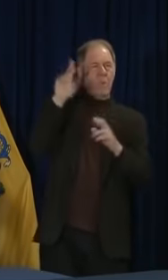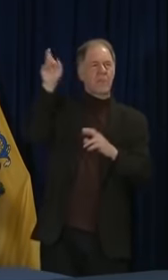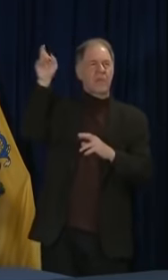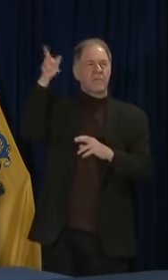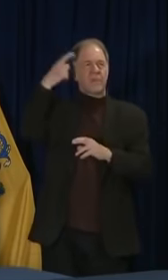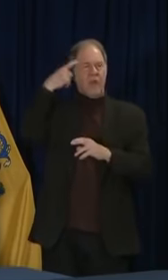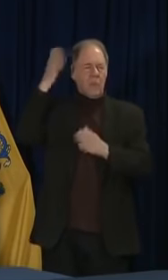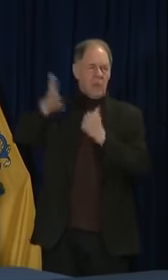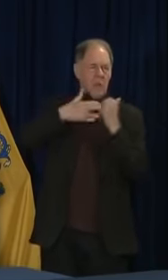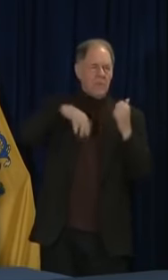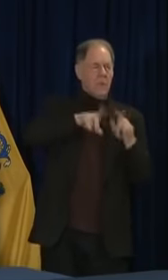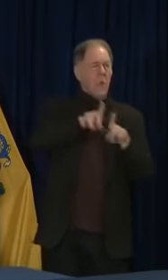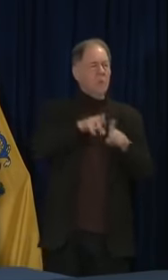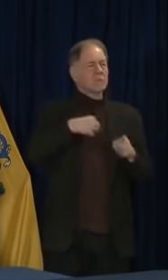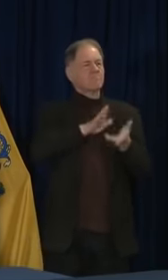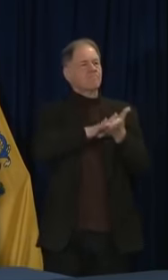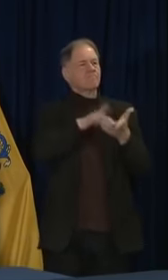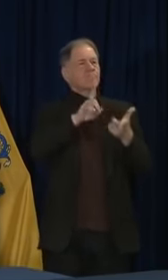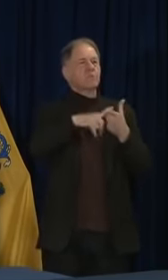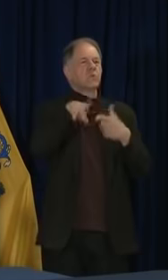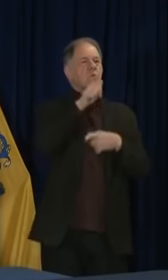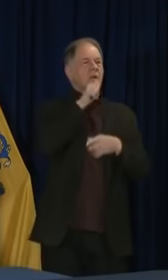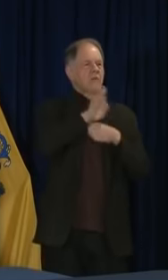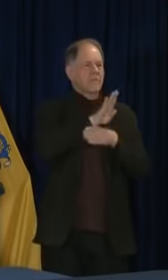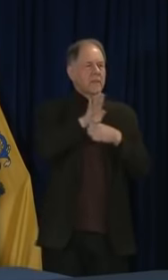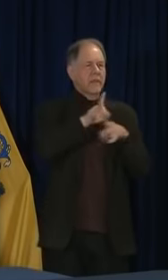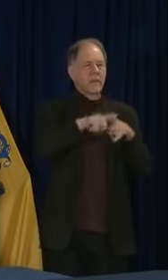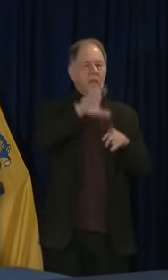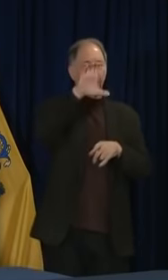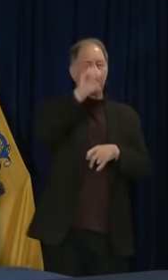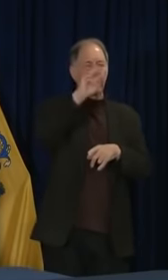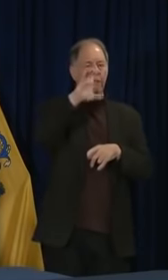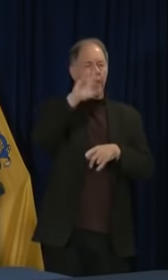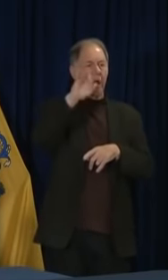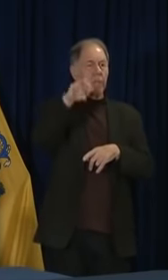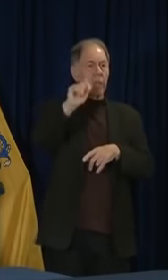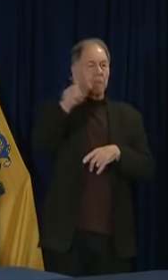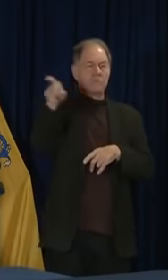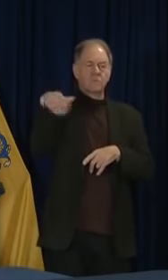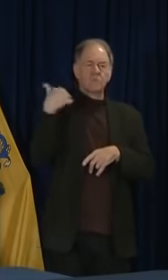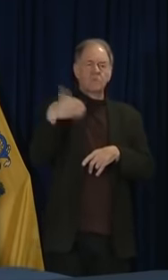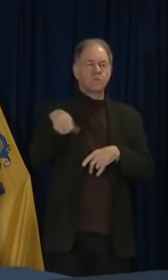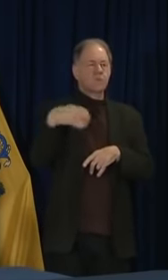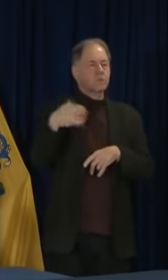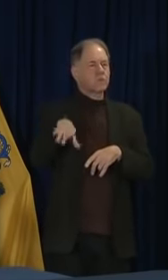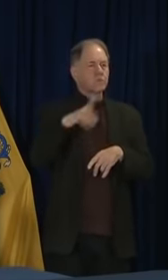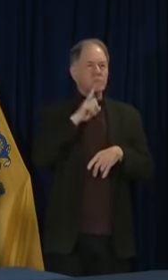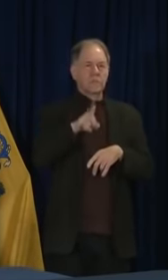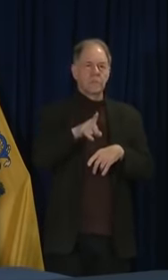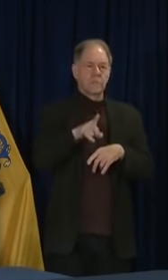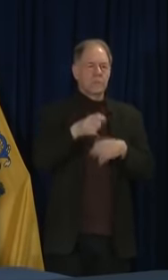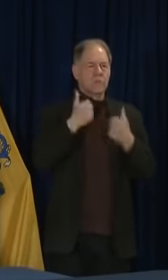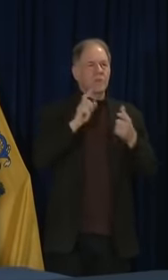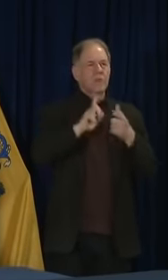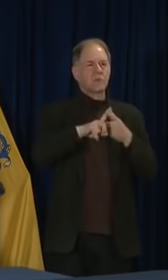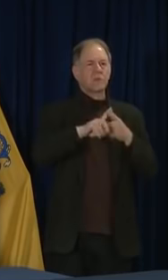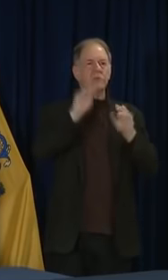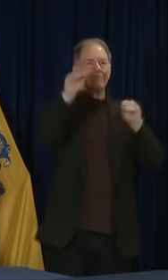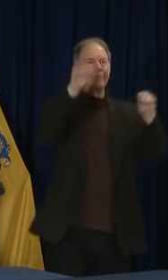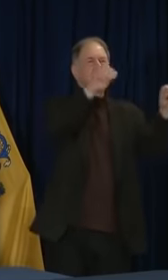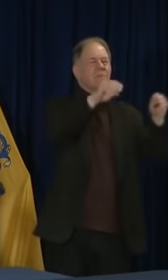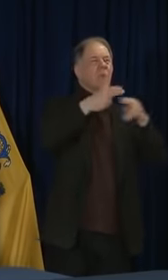shout out to private sector players. Comcast came out hard with trying to plant in